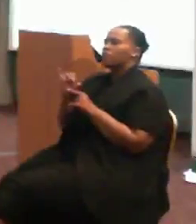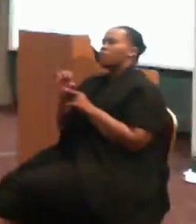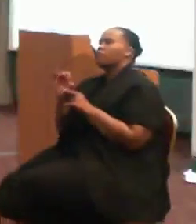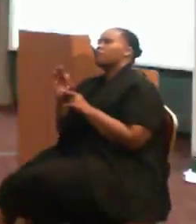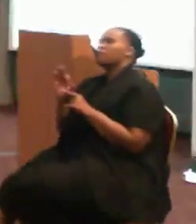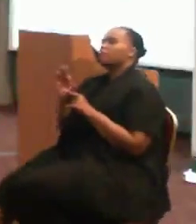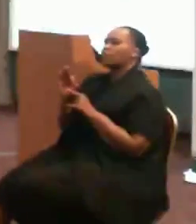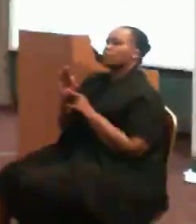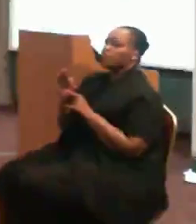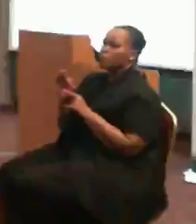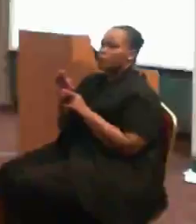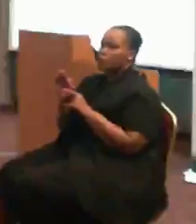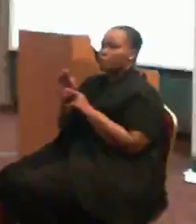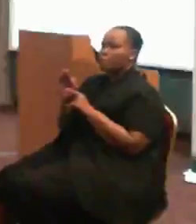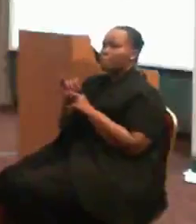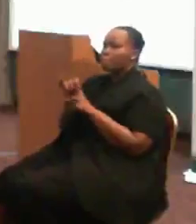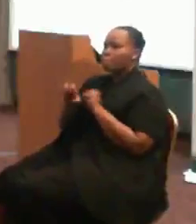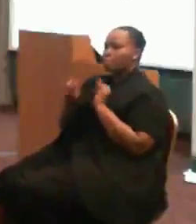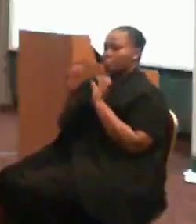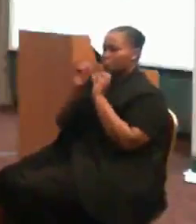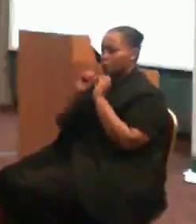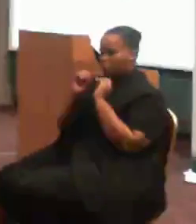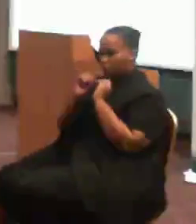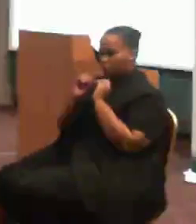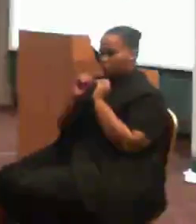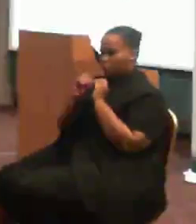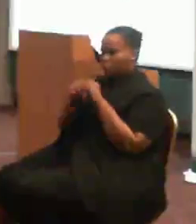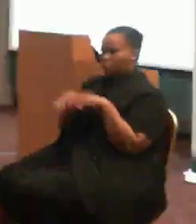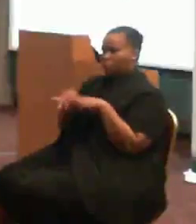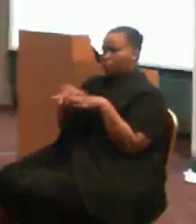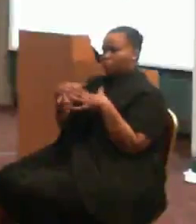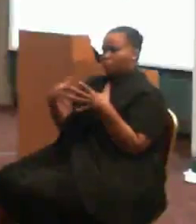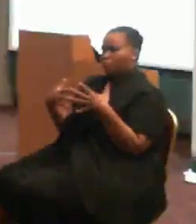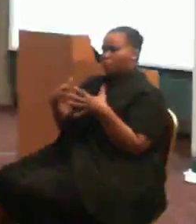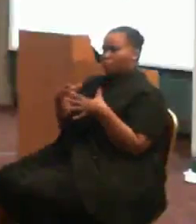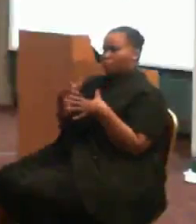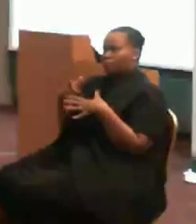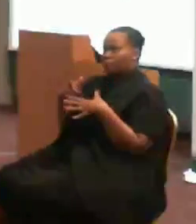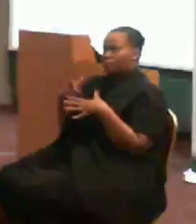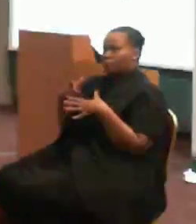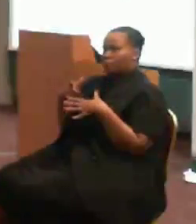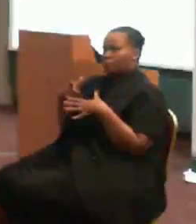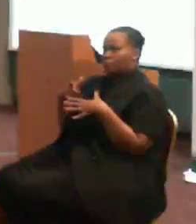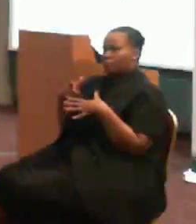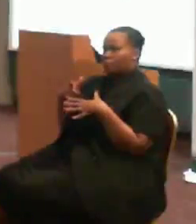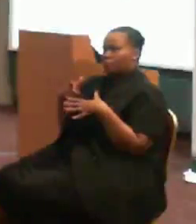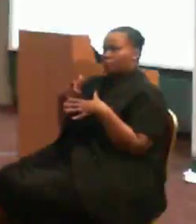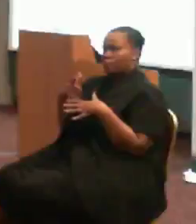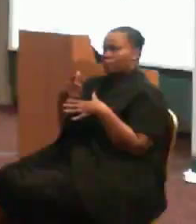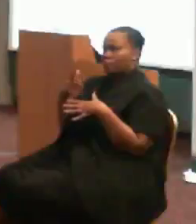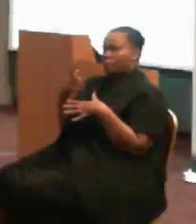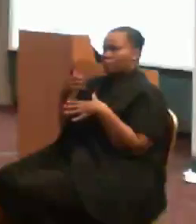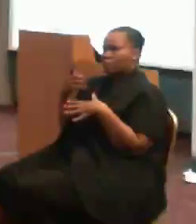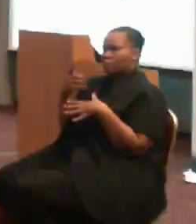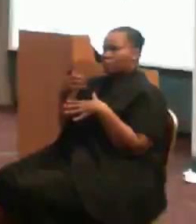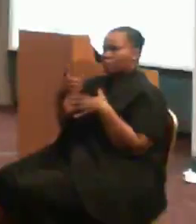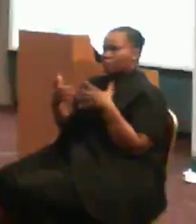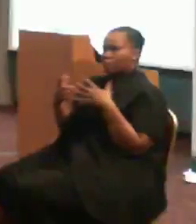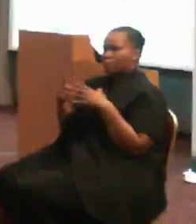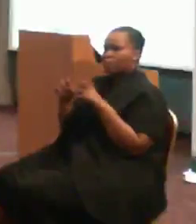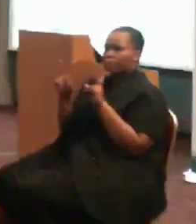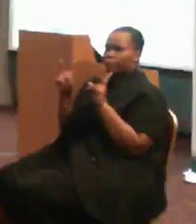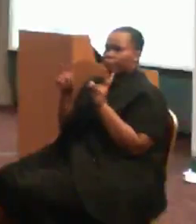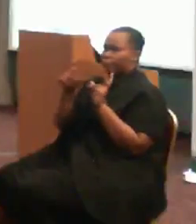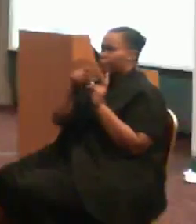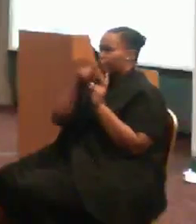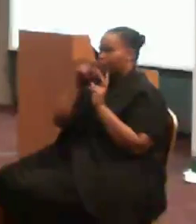material adverse effect or you use condition. Normally they call it material adverse event in